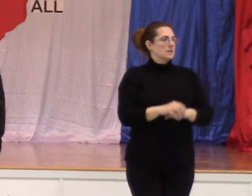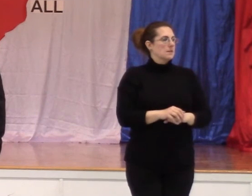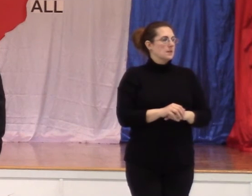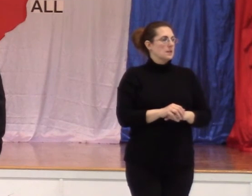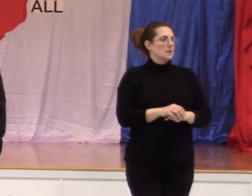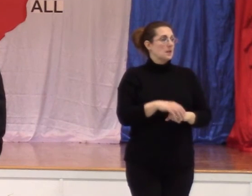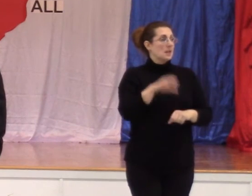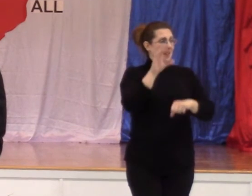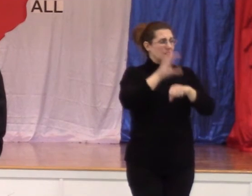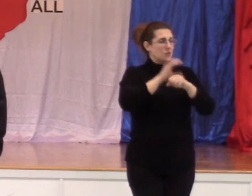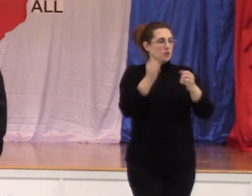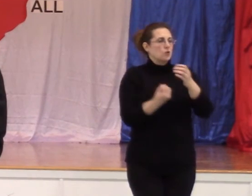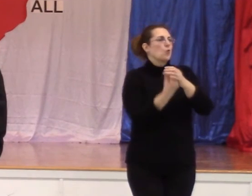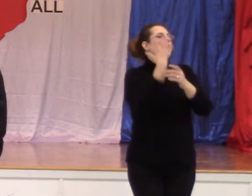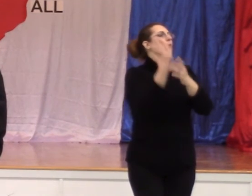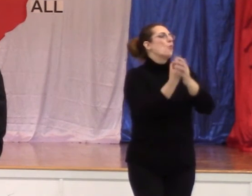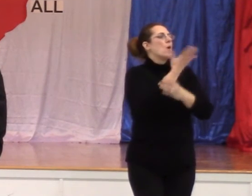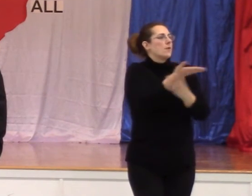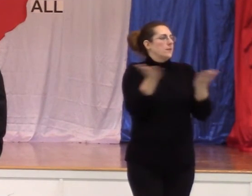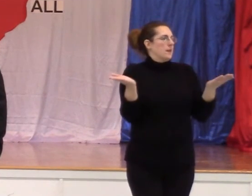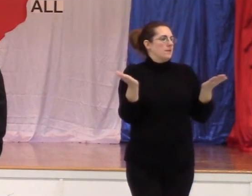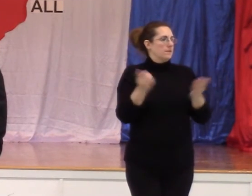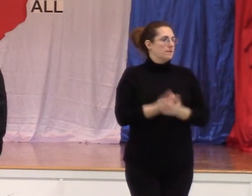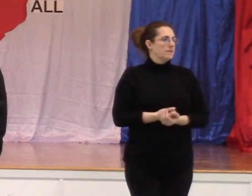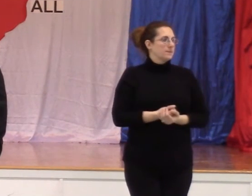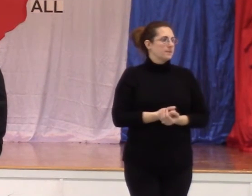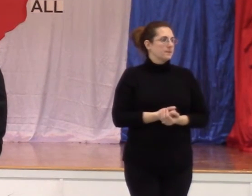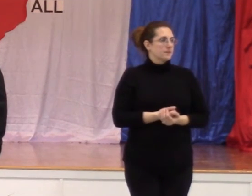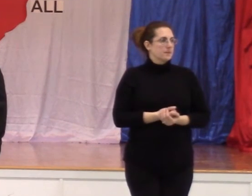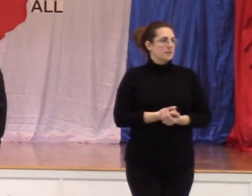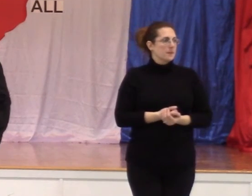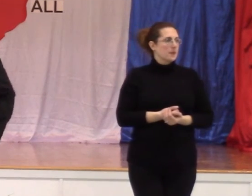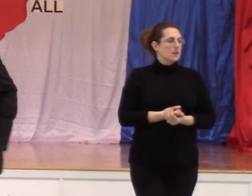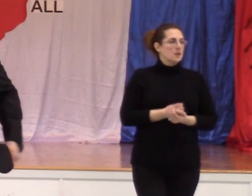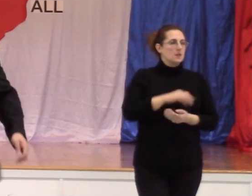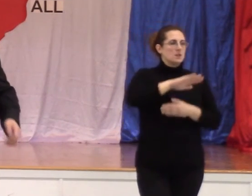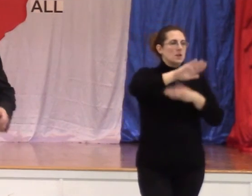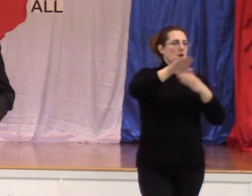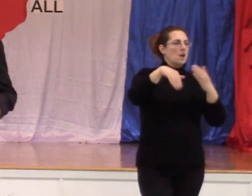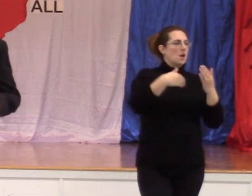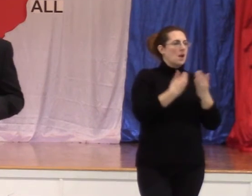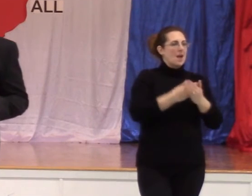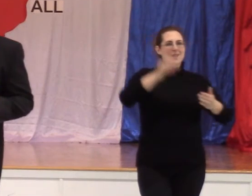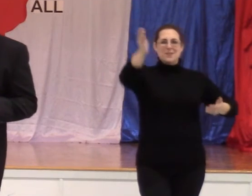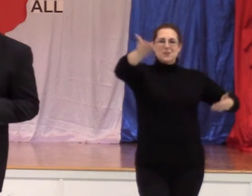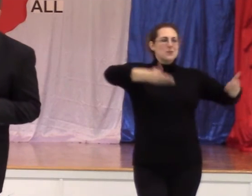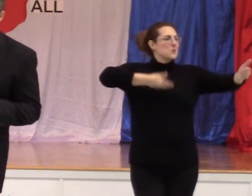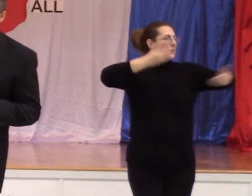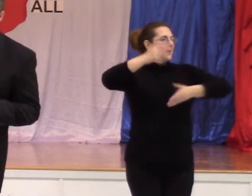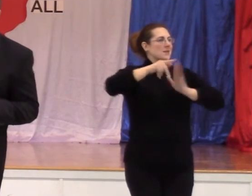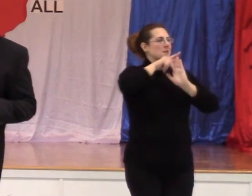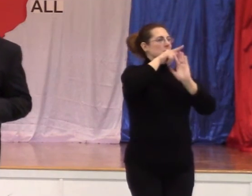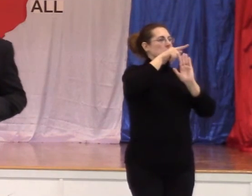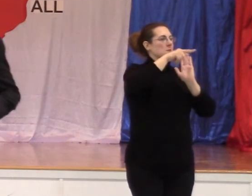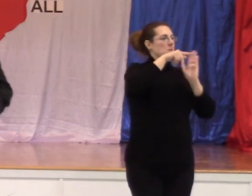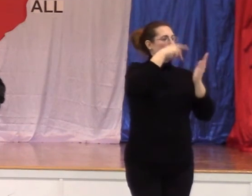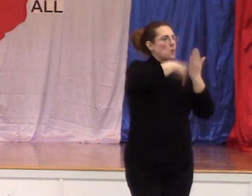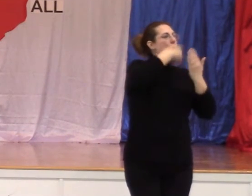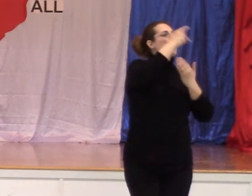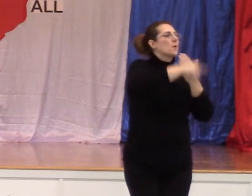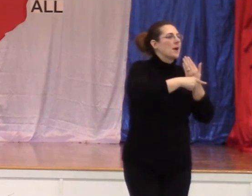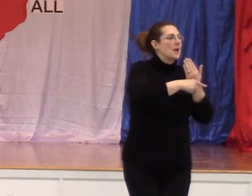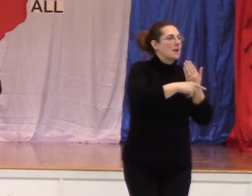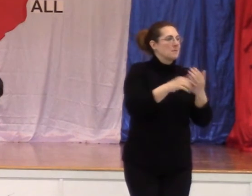This is church growth stuff, right? This is all the greeters programs and everything else you can put together that are